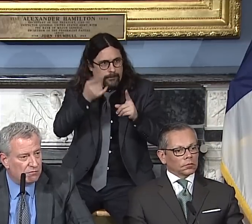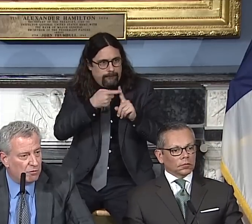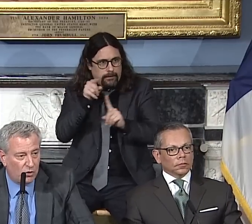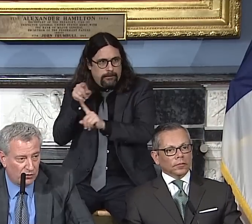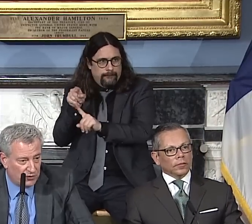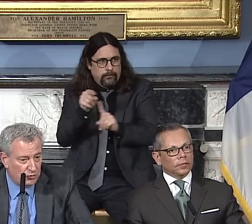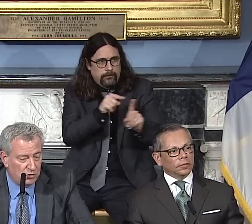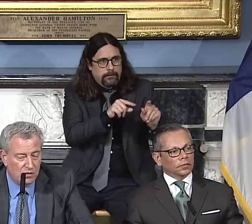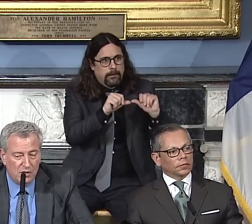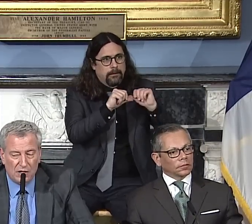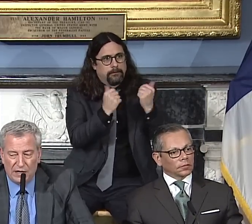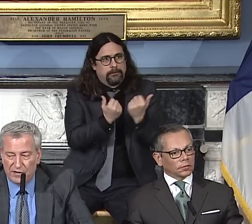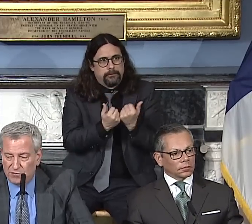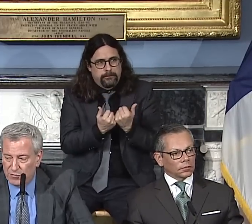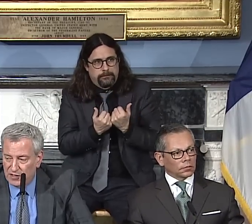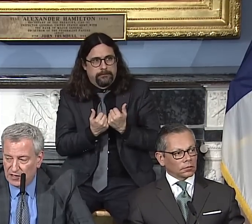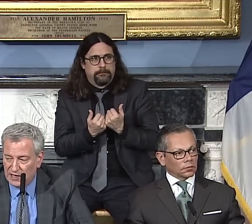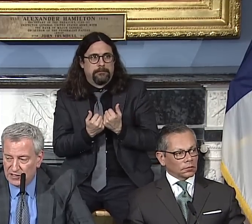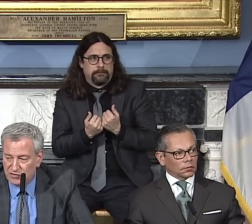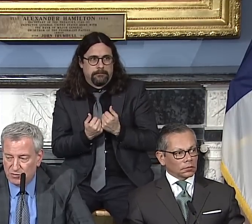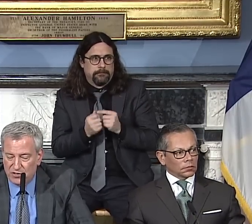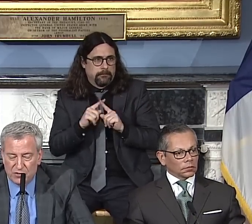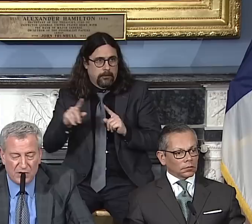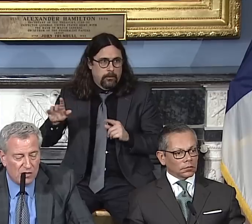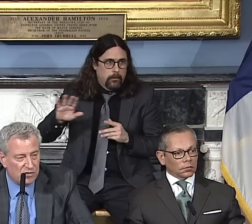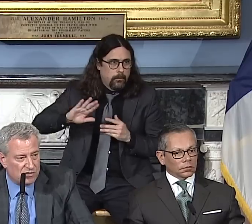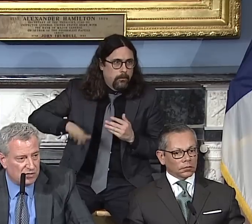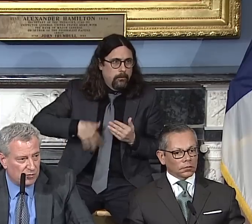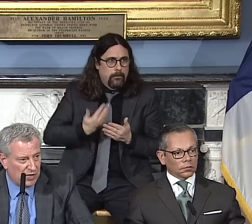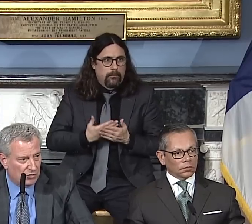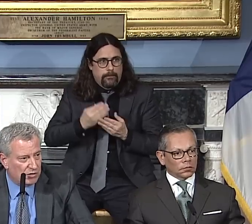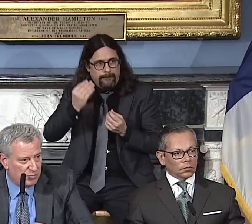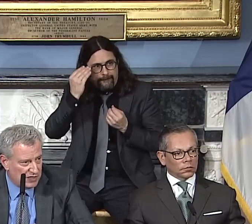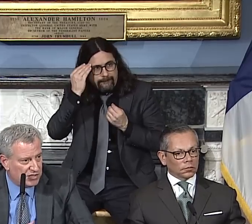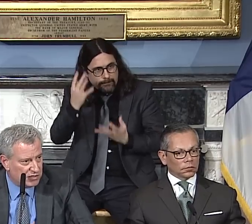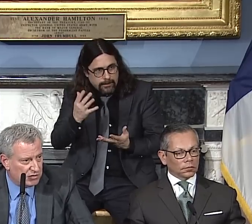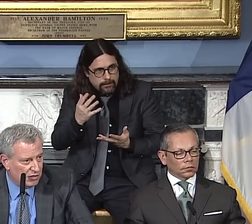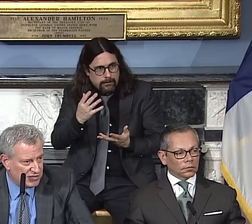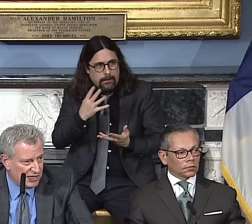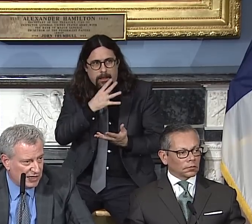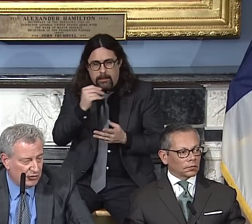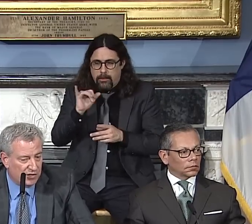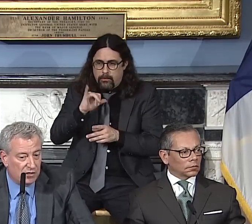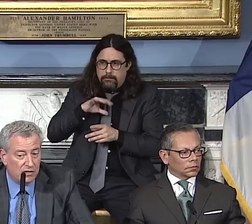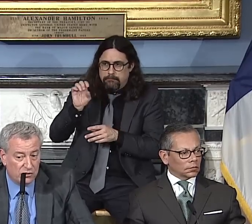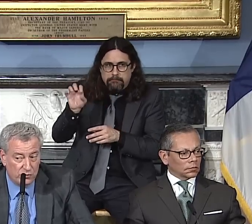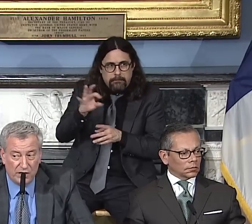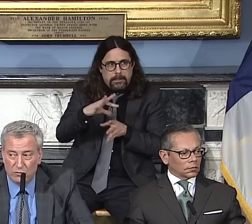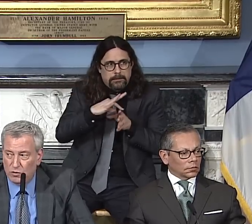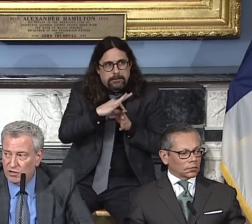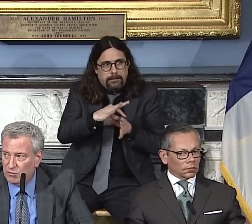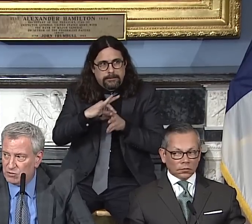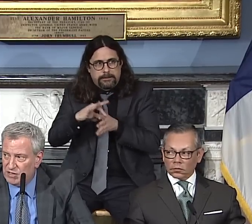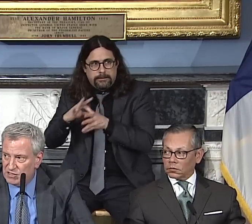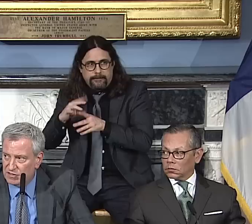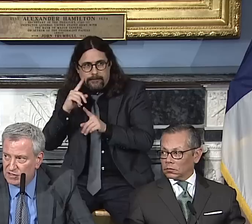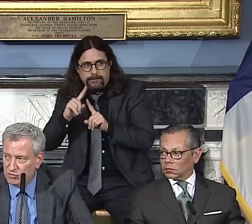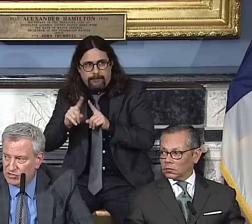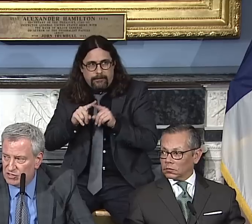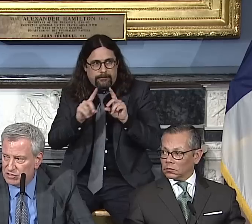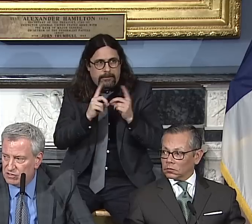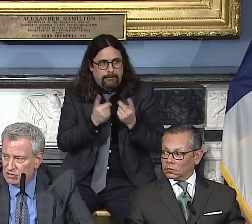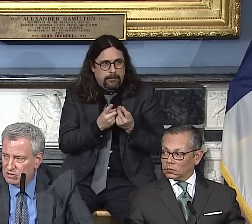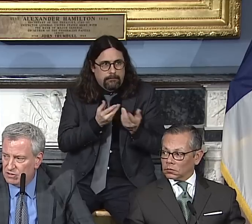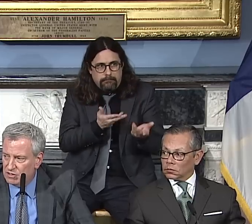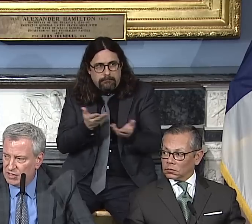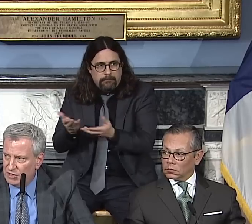information from all of you, and then from the guidance from their departments about the basics of staying healthy, including one of the most basic things,